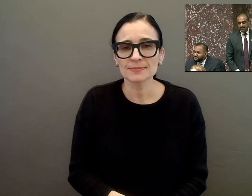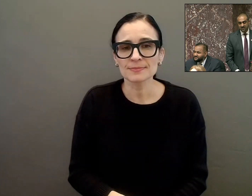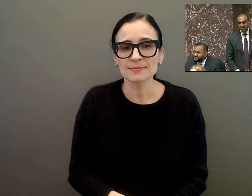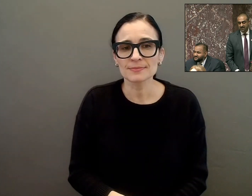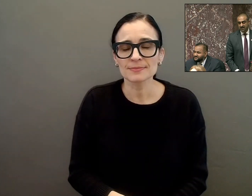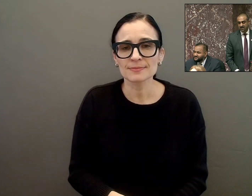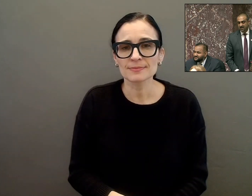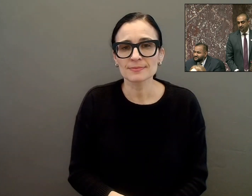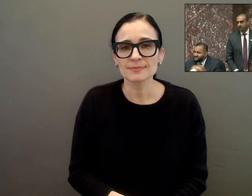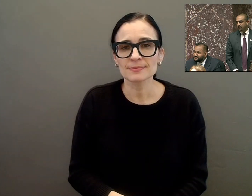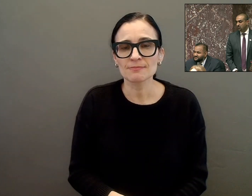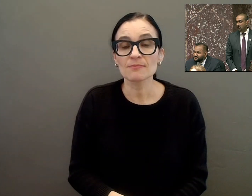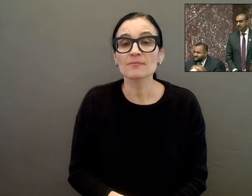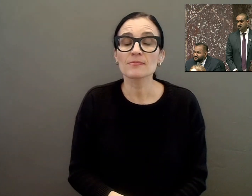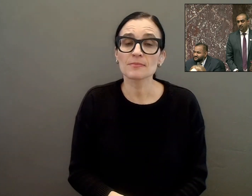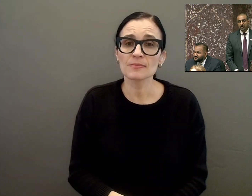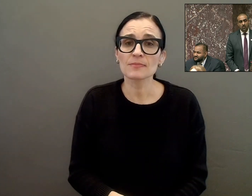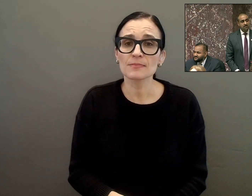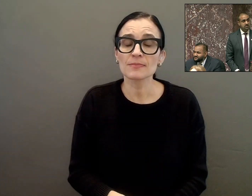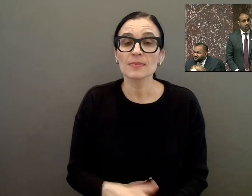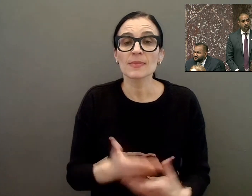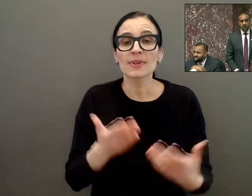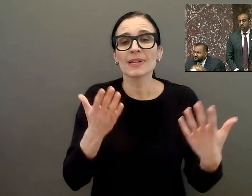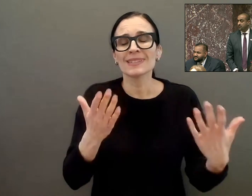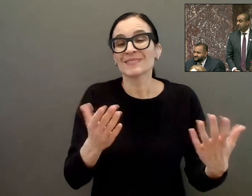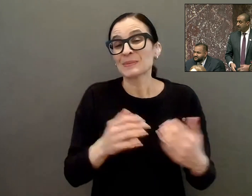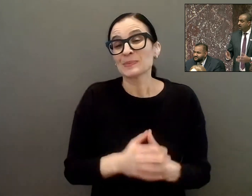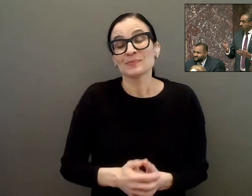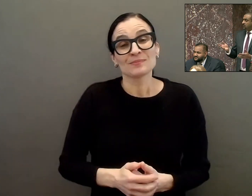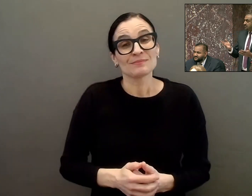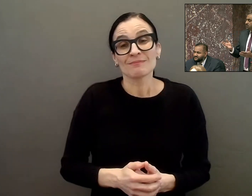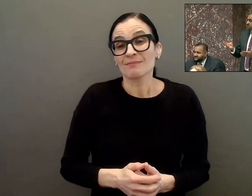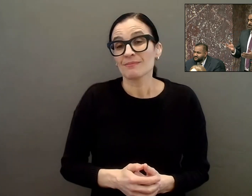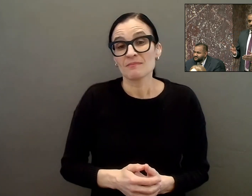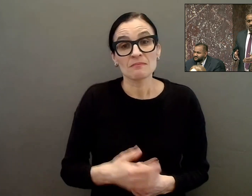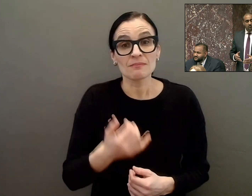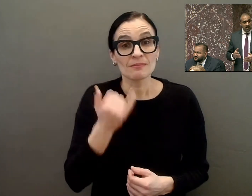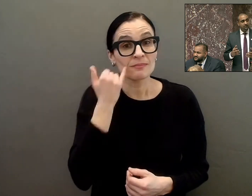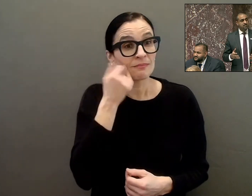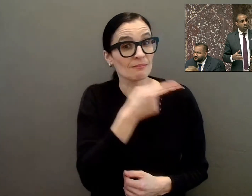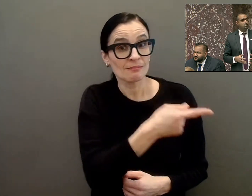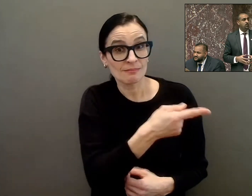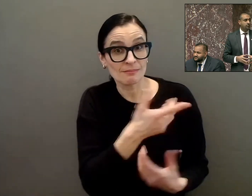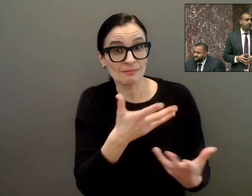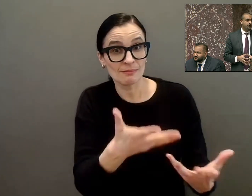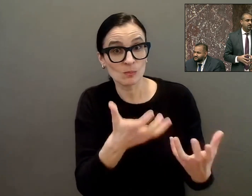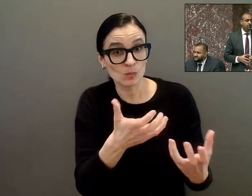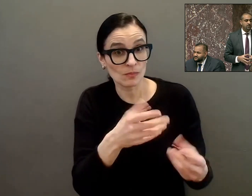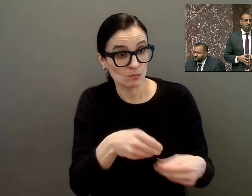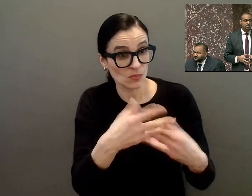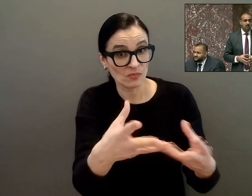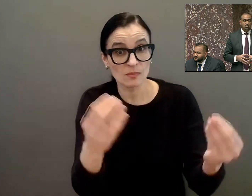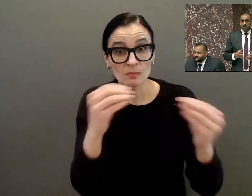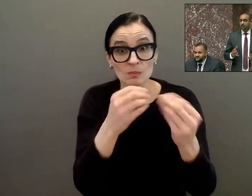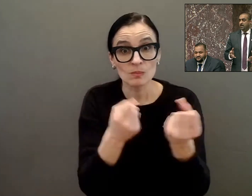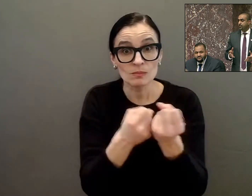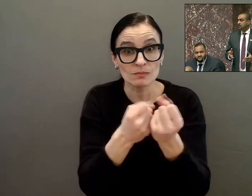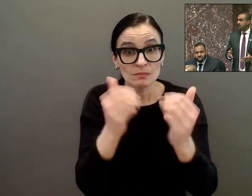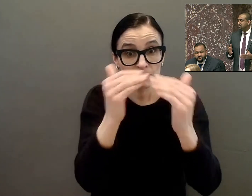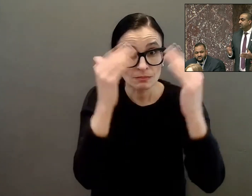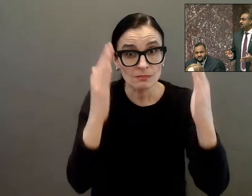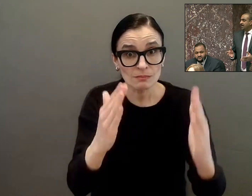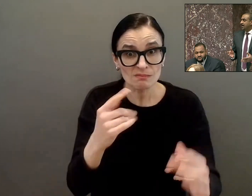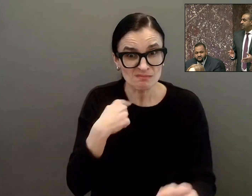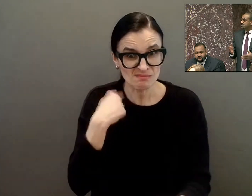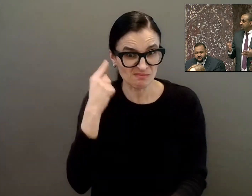Honourable Speaker, if the member wants to find ways to support vulnerable, I heard the member say we have to support vulnerable people in the community. When you have people